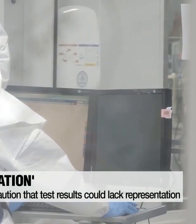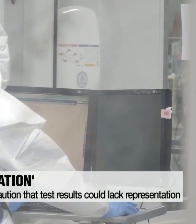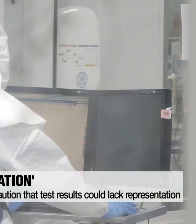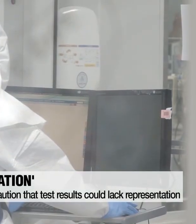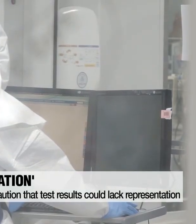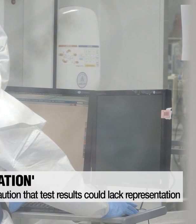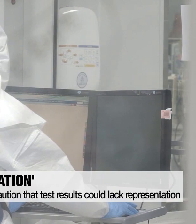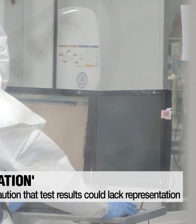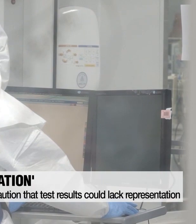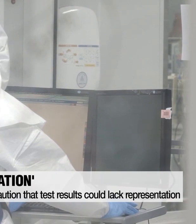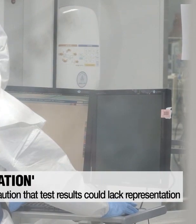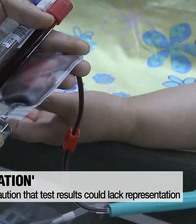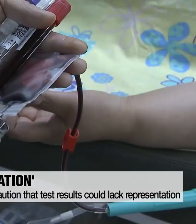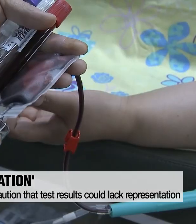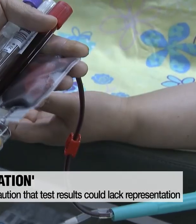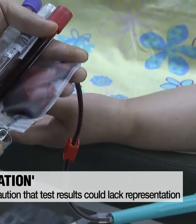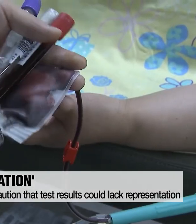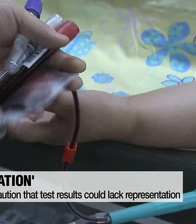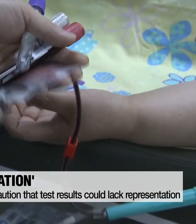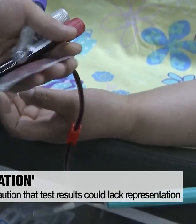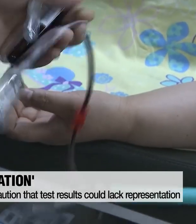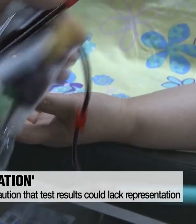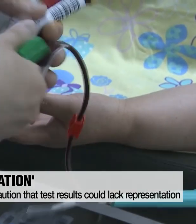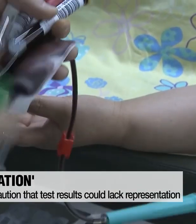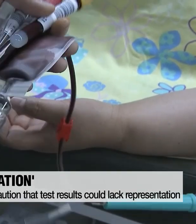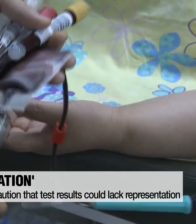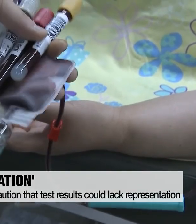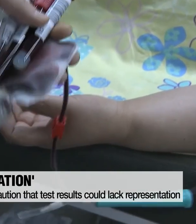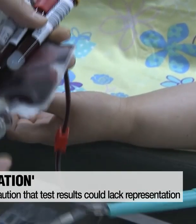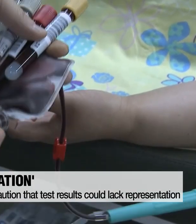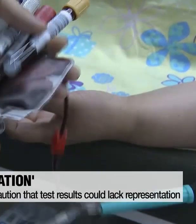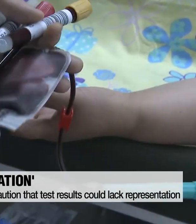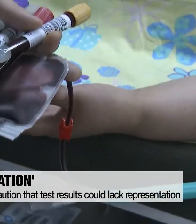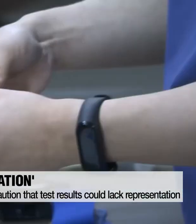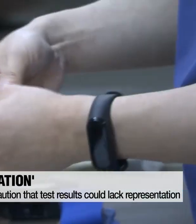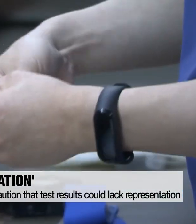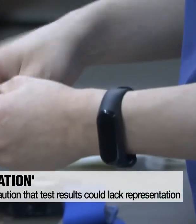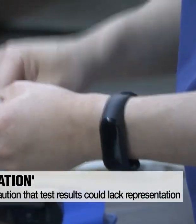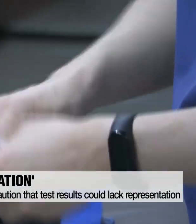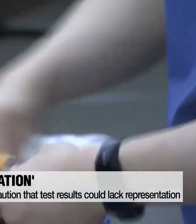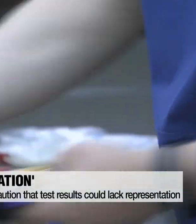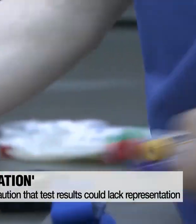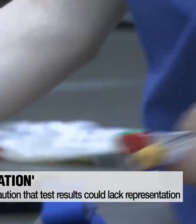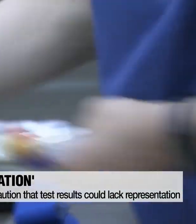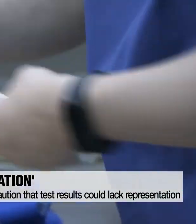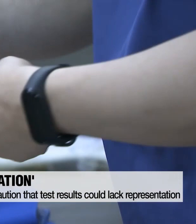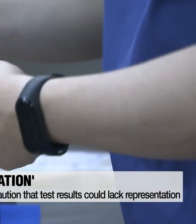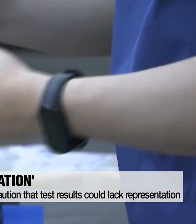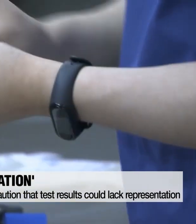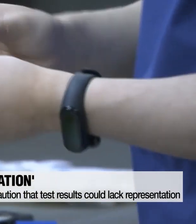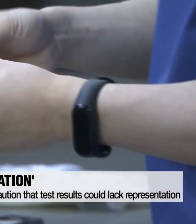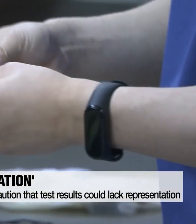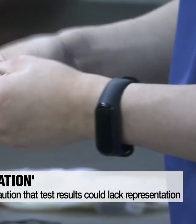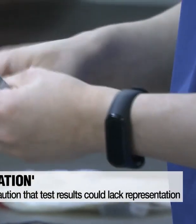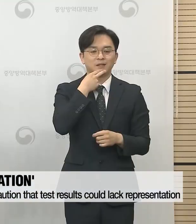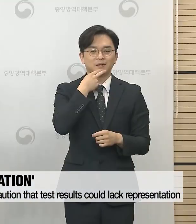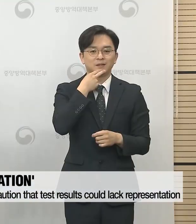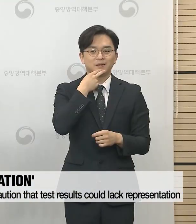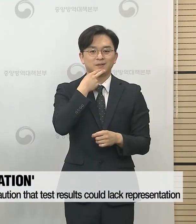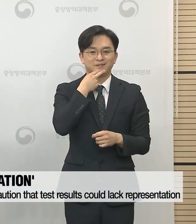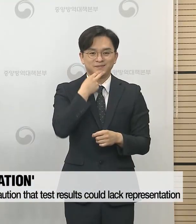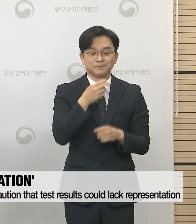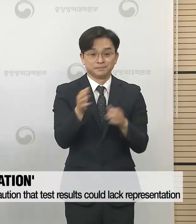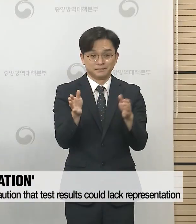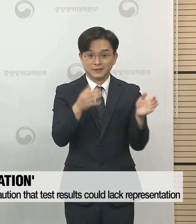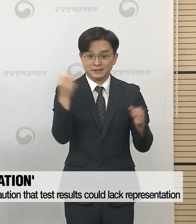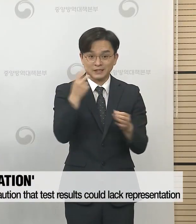authorities highlighted that they lack representation as some regions, like the hardest-hit city of Daegu, have been left out.